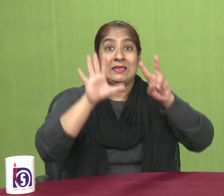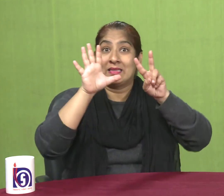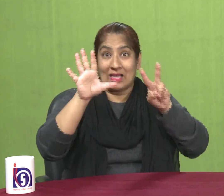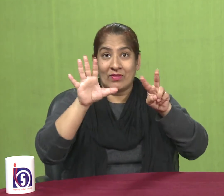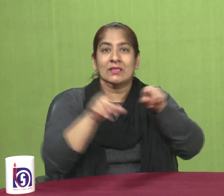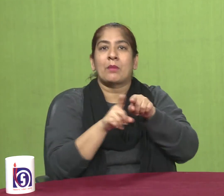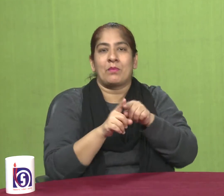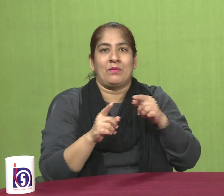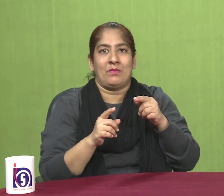Shipping order.